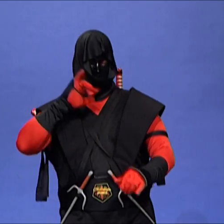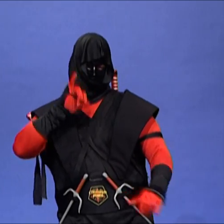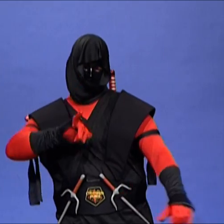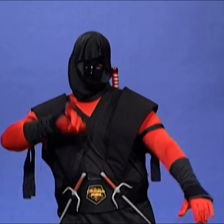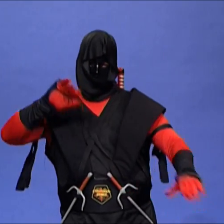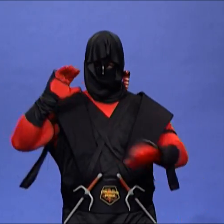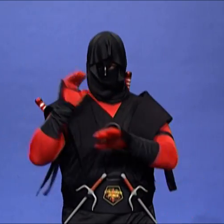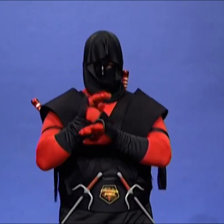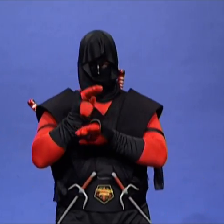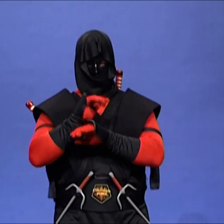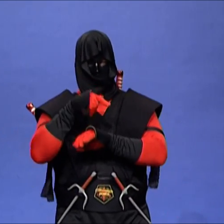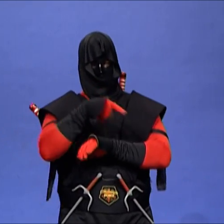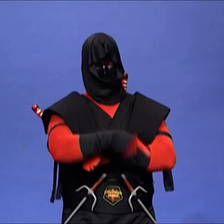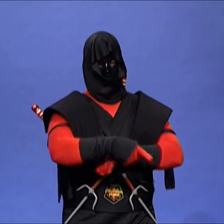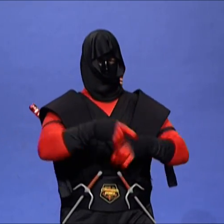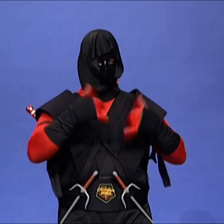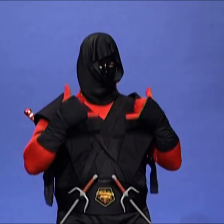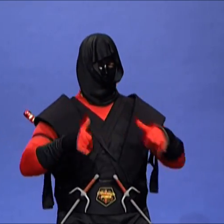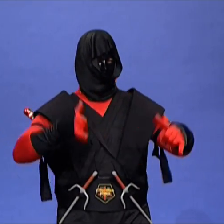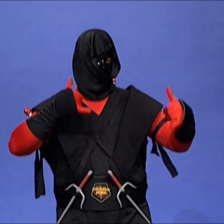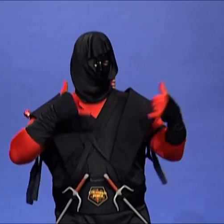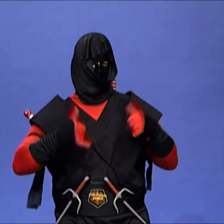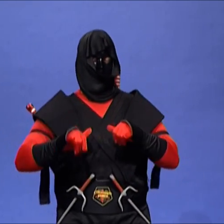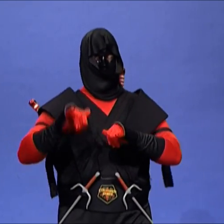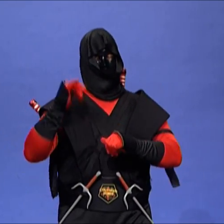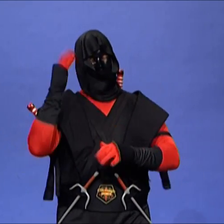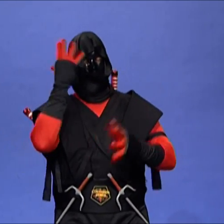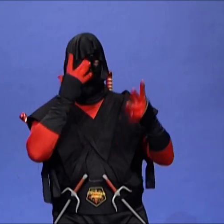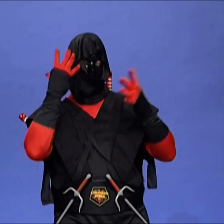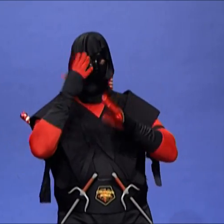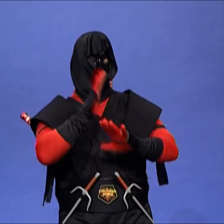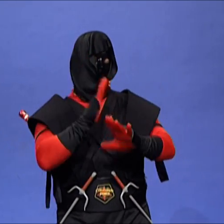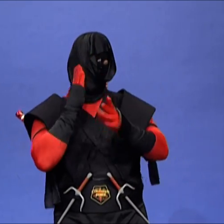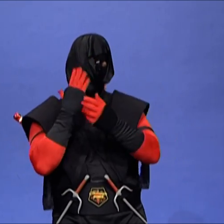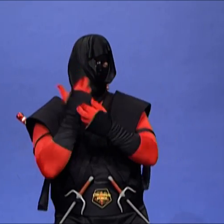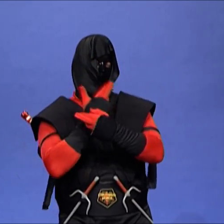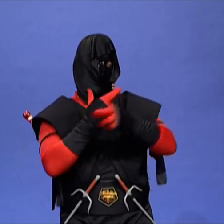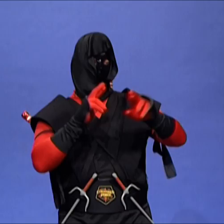That very night in Max's room, a forest grew.